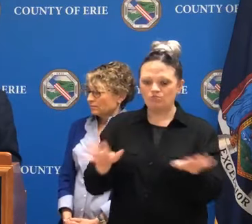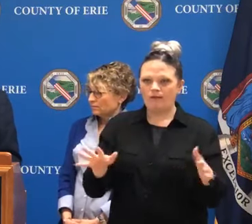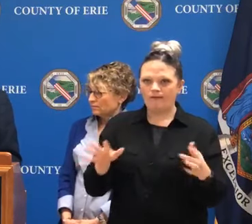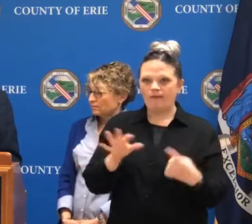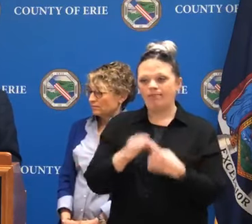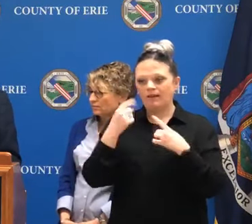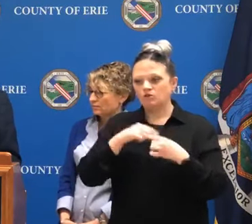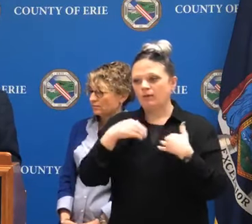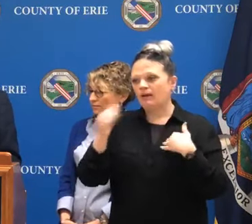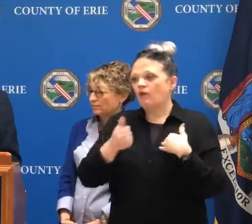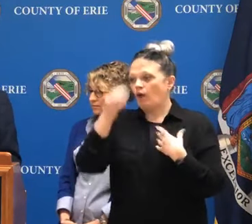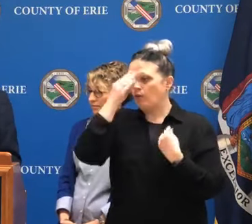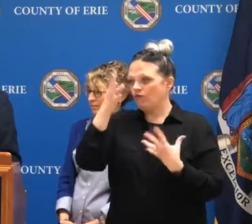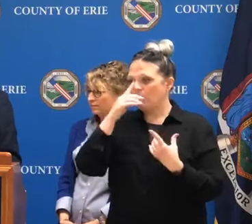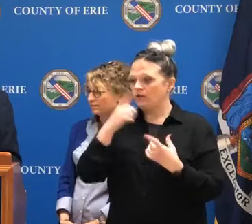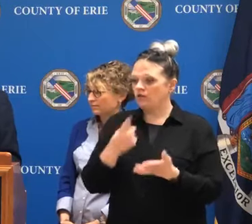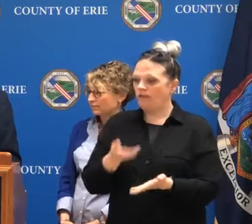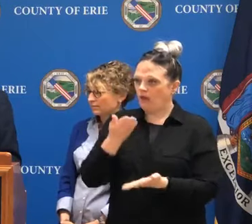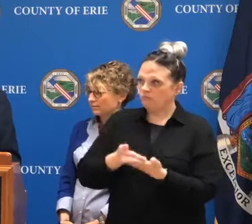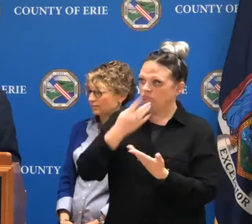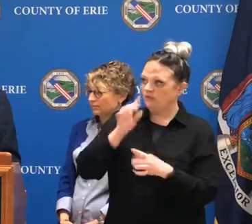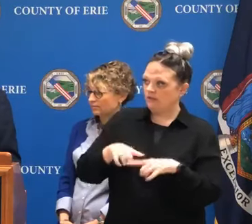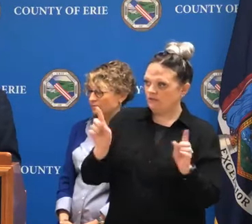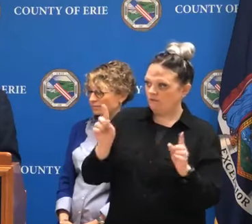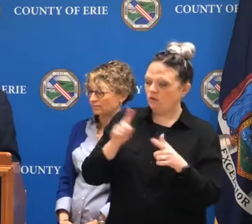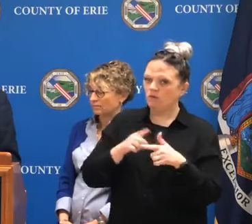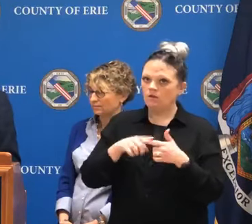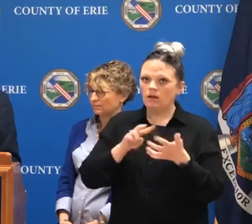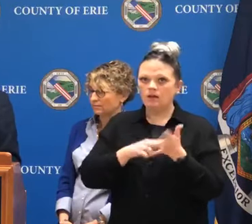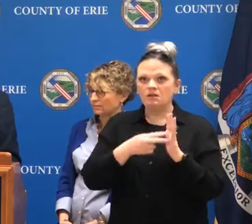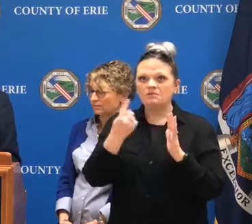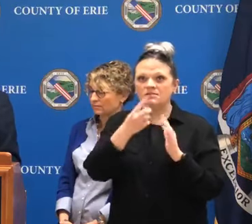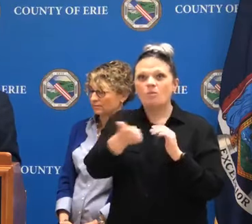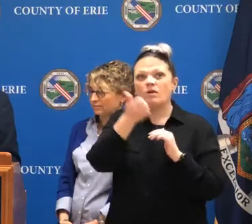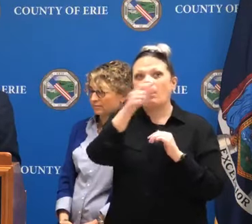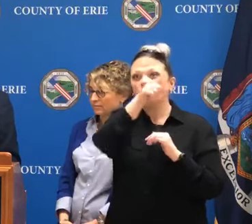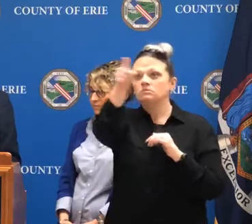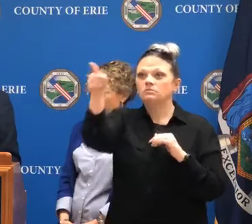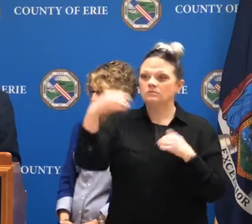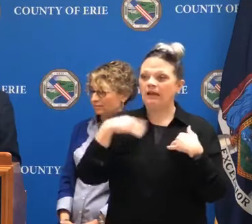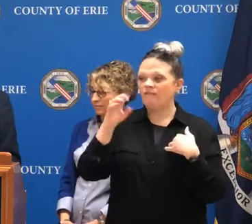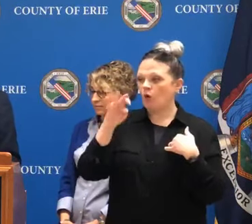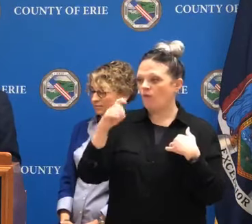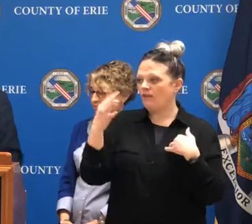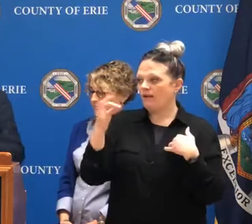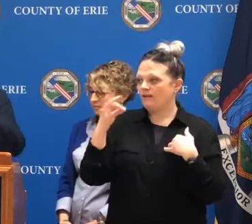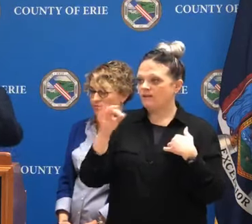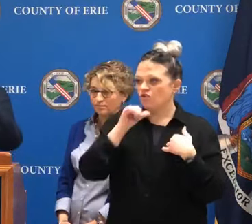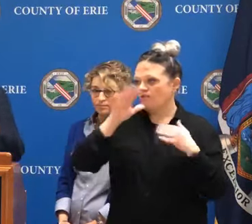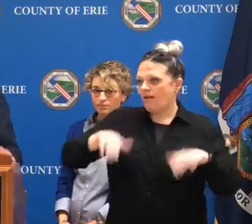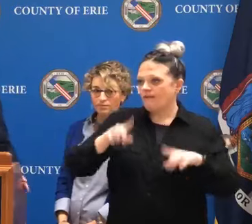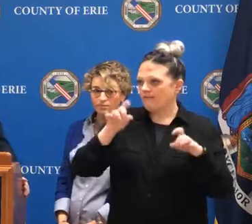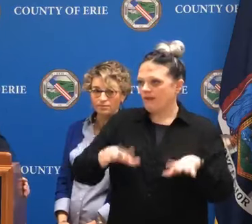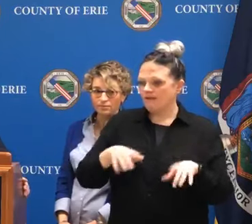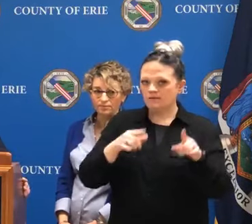other information that shows otherwise, it indicates that there's probably someone else out there who has COVID-19 that just hasn't been tested yet.